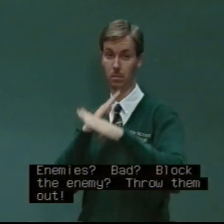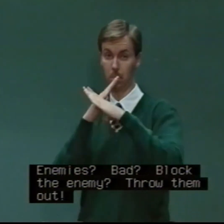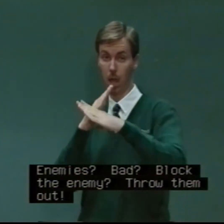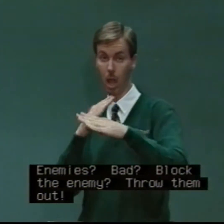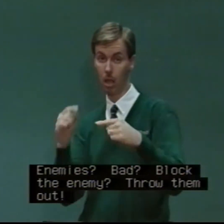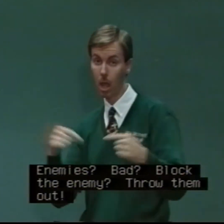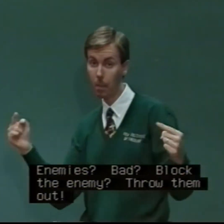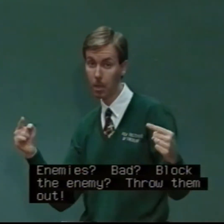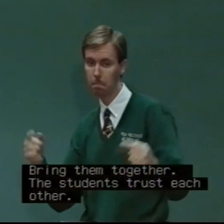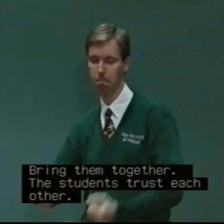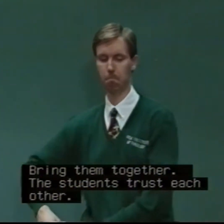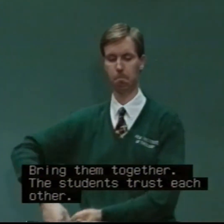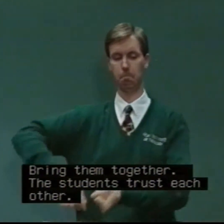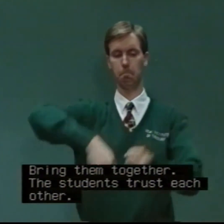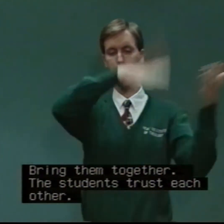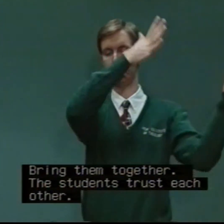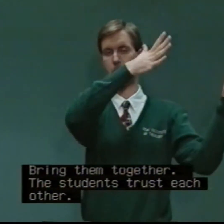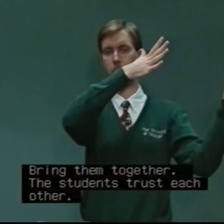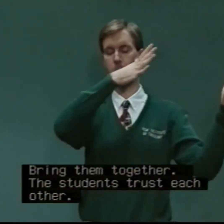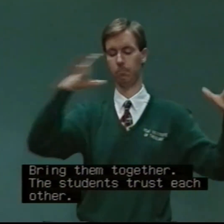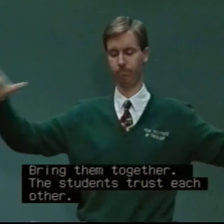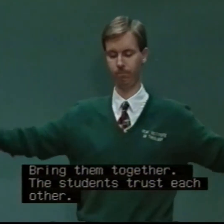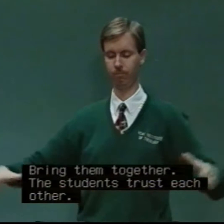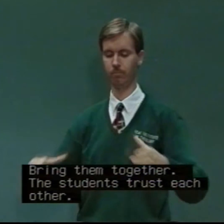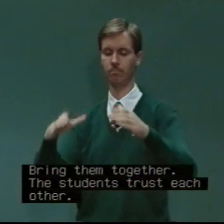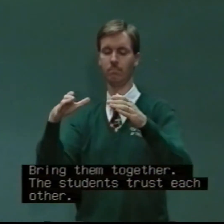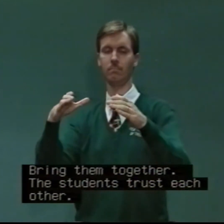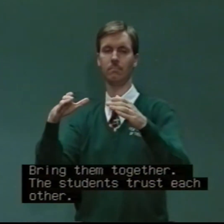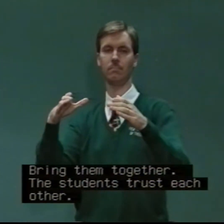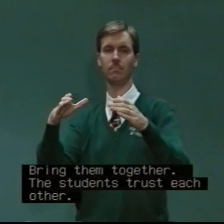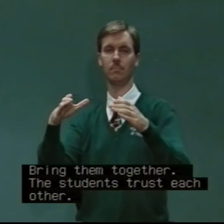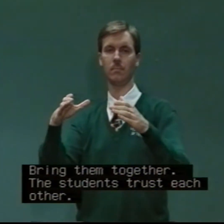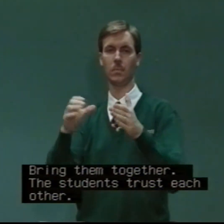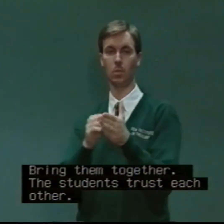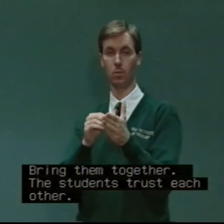Throw them out. Bring them together. The student trusts each other.